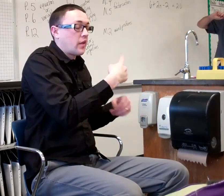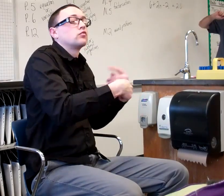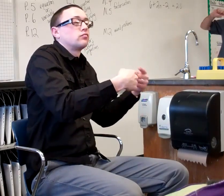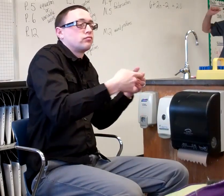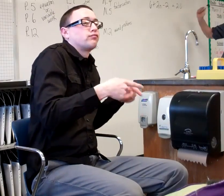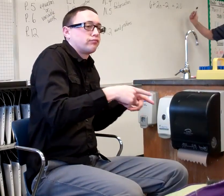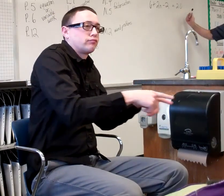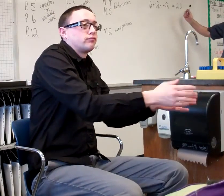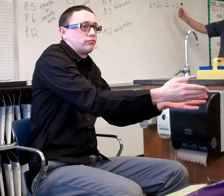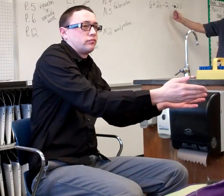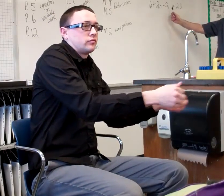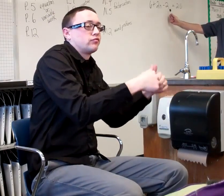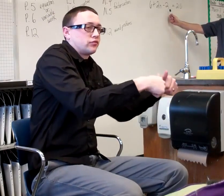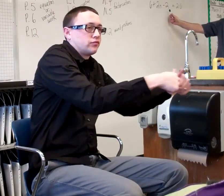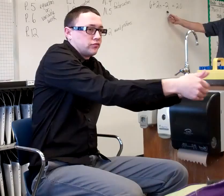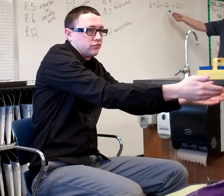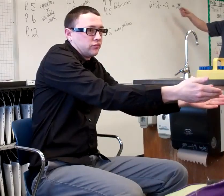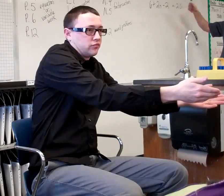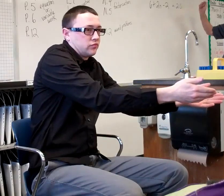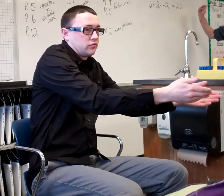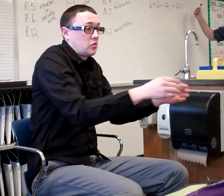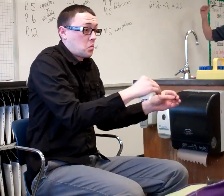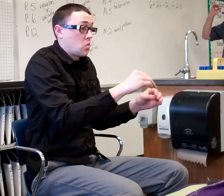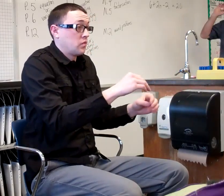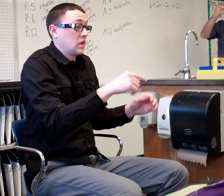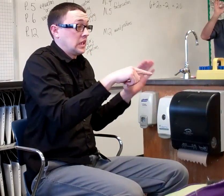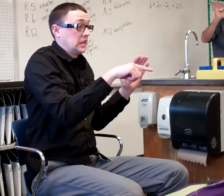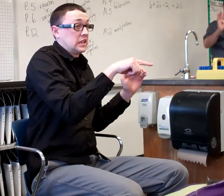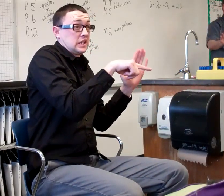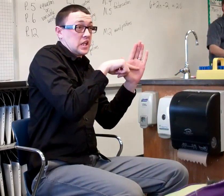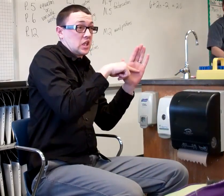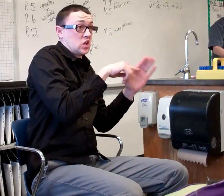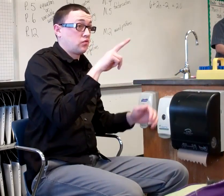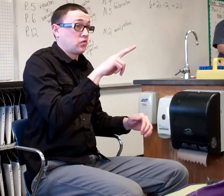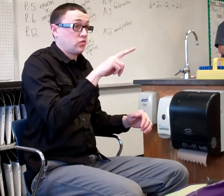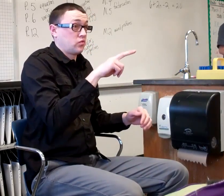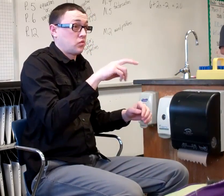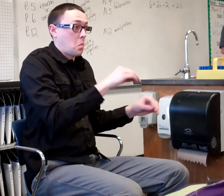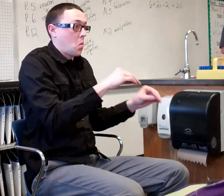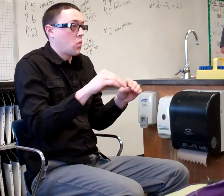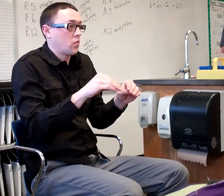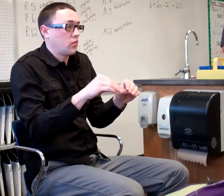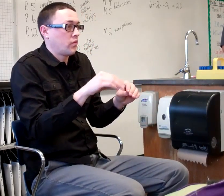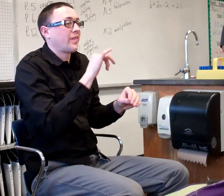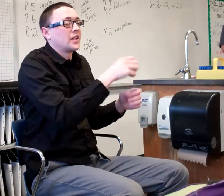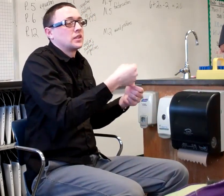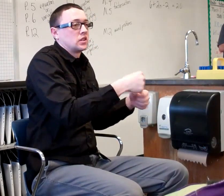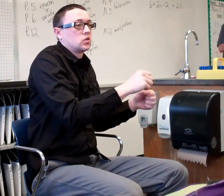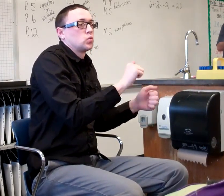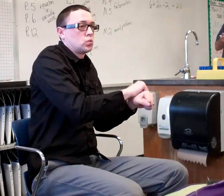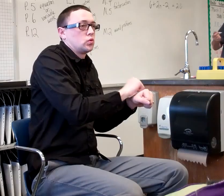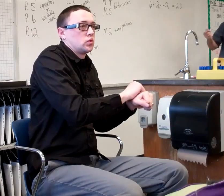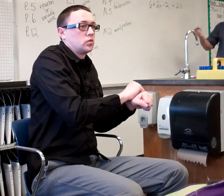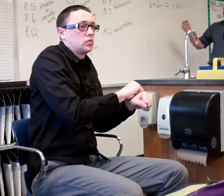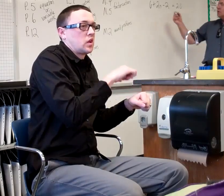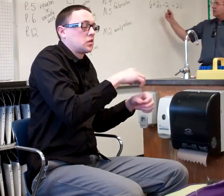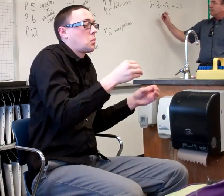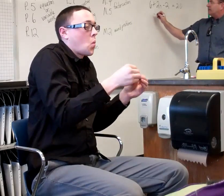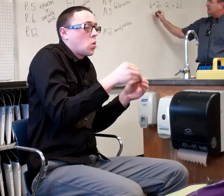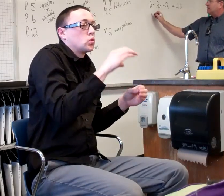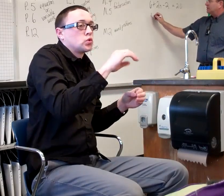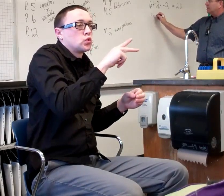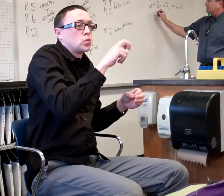6 and moved it, and then moved a negative 2 and moved it, it still works. It's just more chores that you did. So